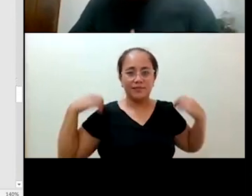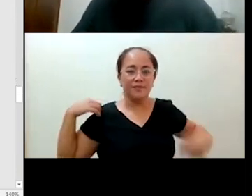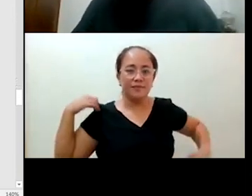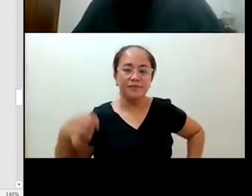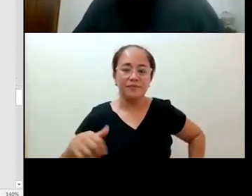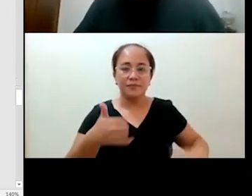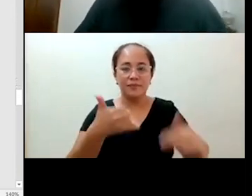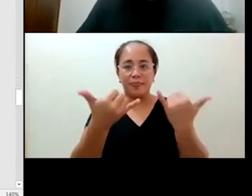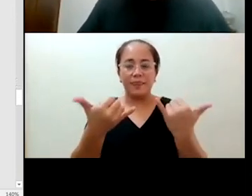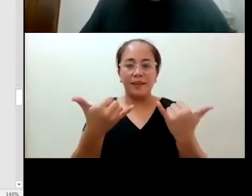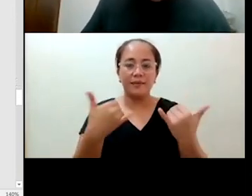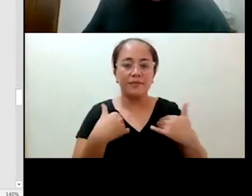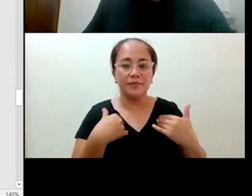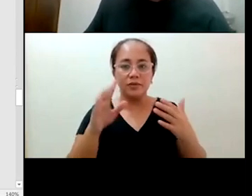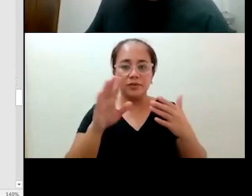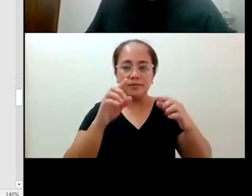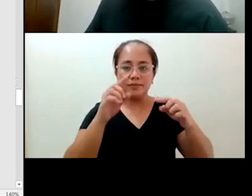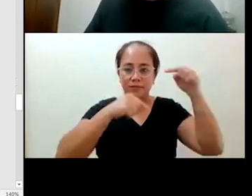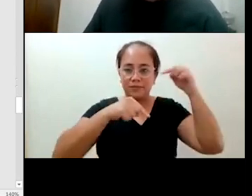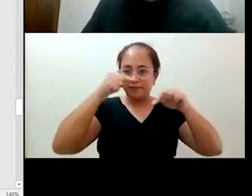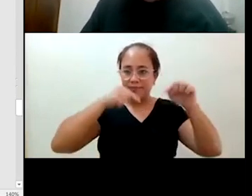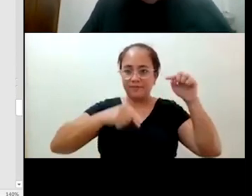Now, okay, go back to,